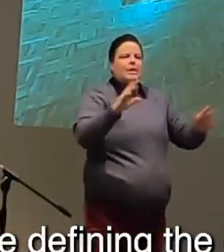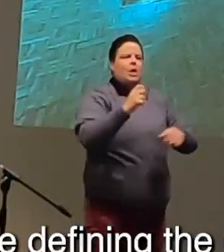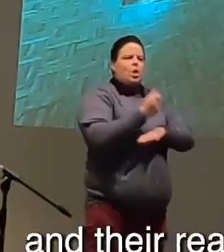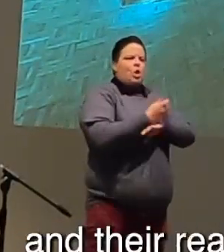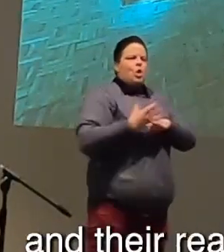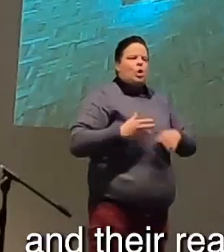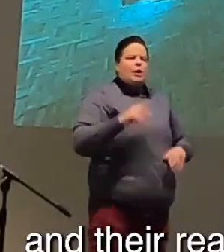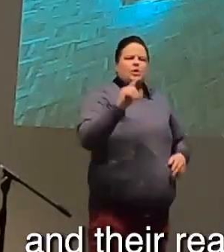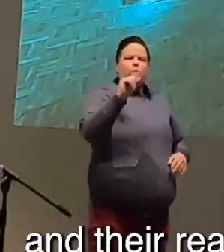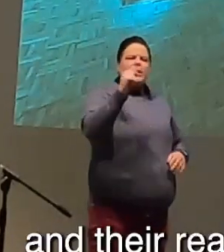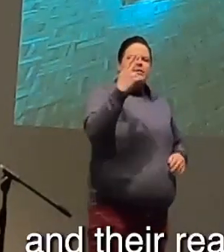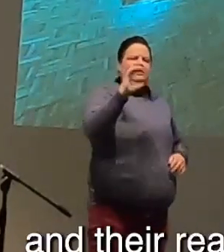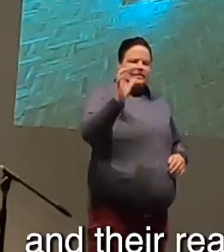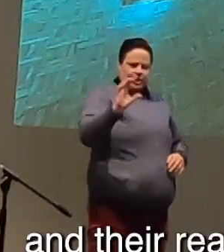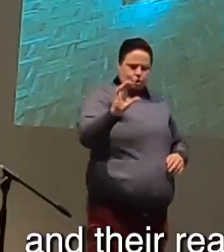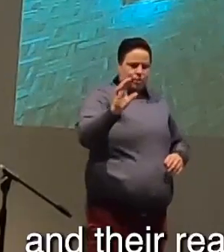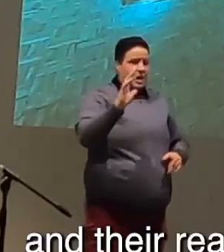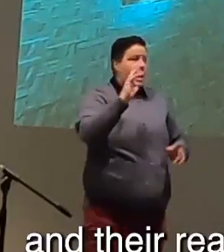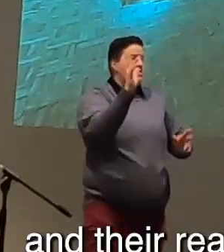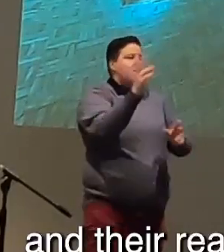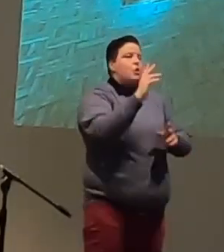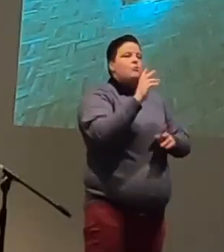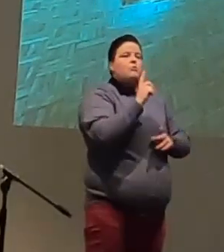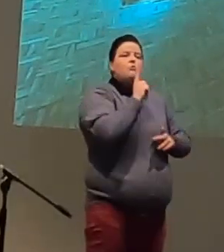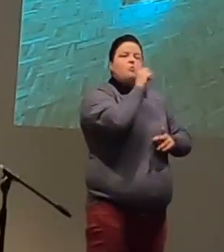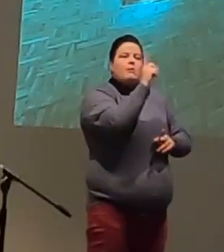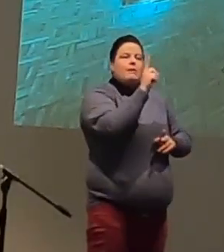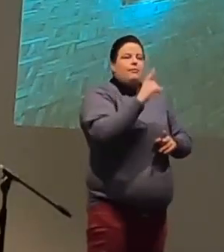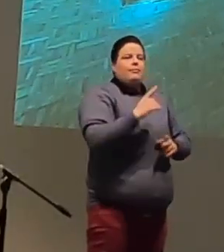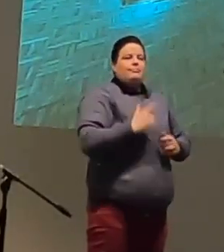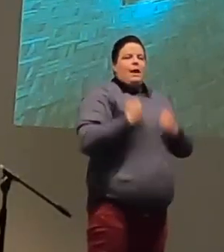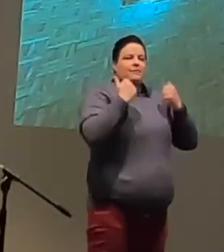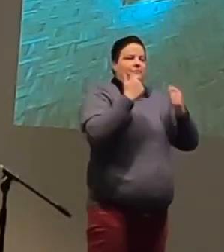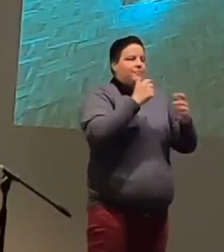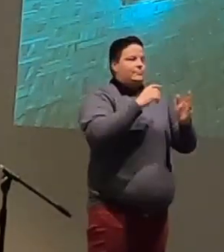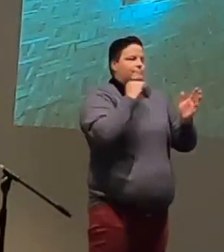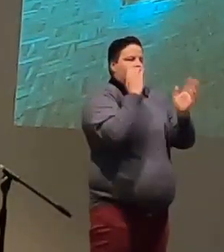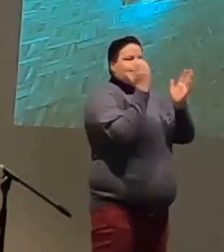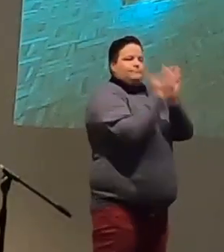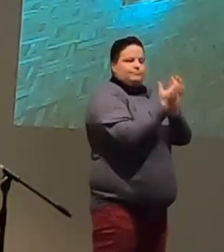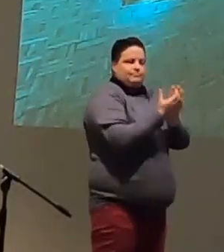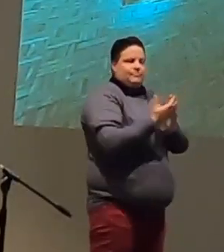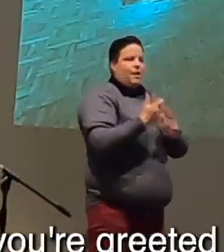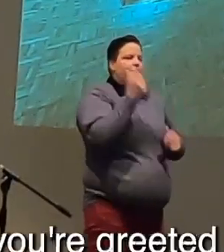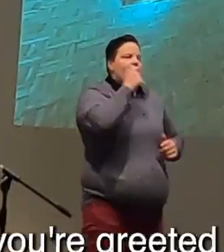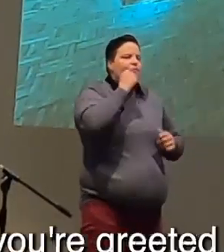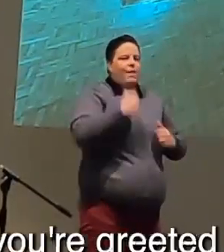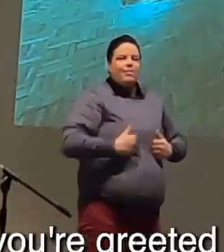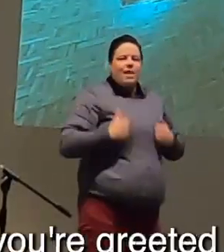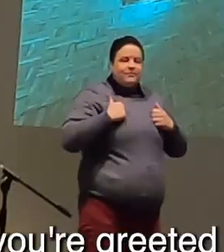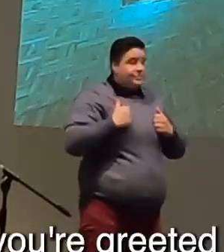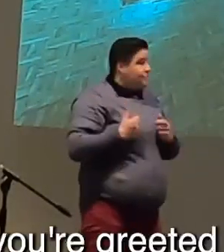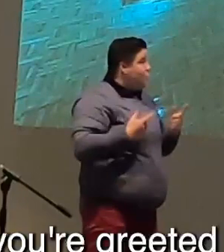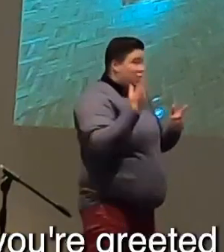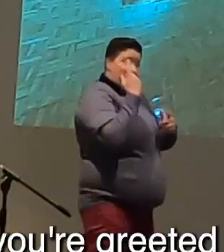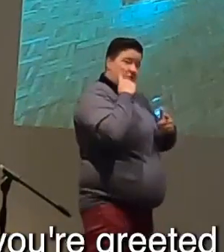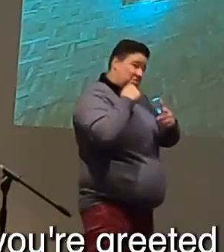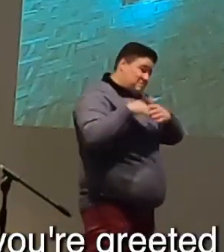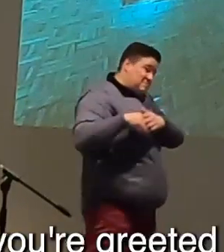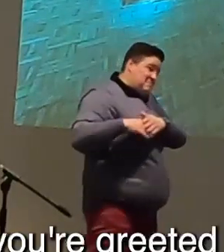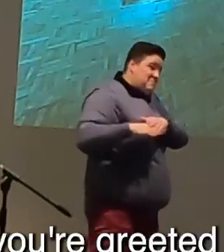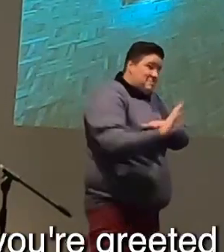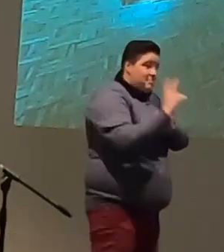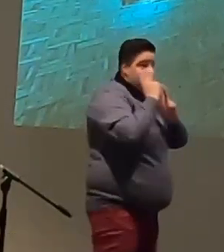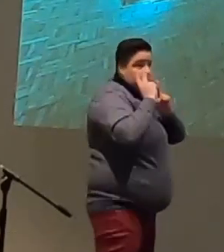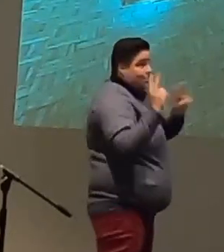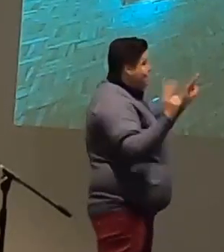their art and their realistic depictions of daily life. Now, when you first walk into the gallery, you're greeted by the scene that you see